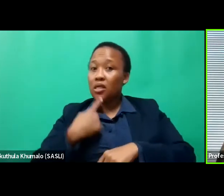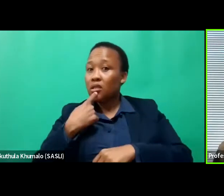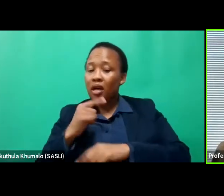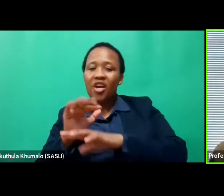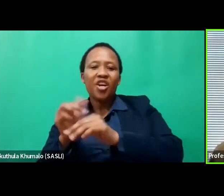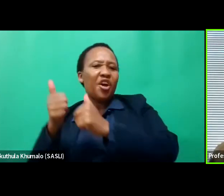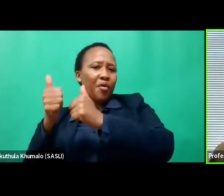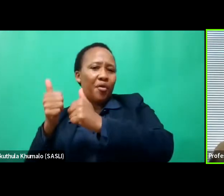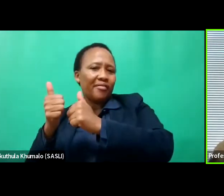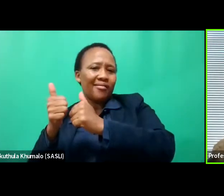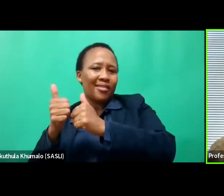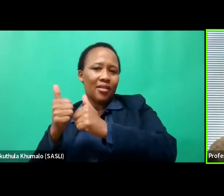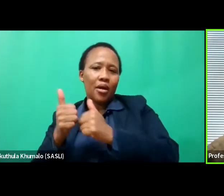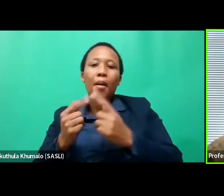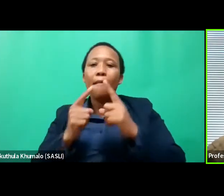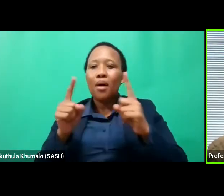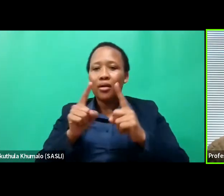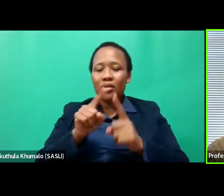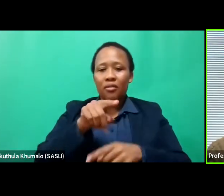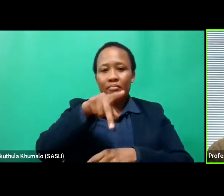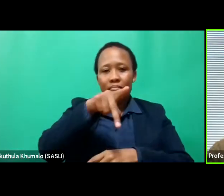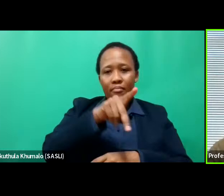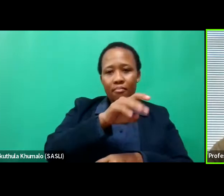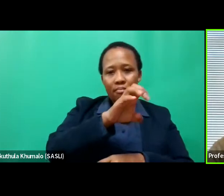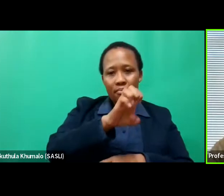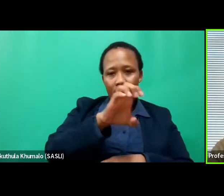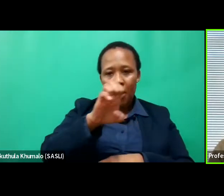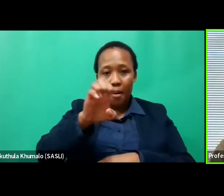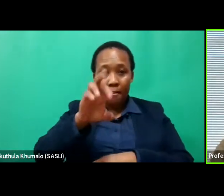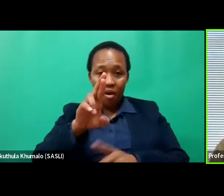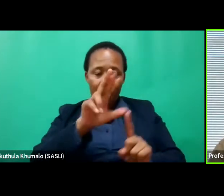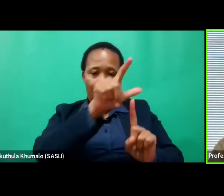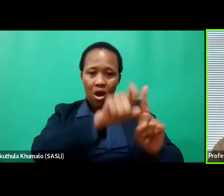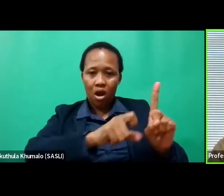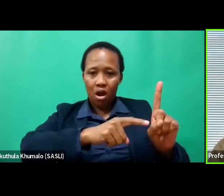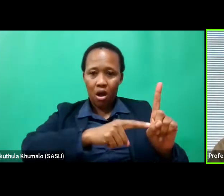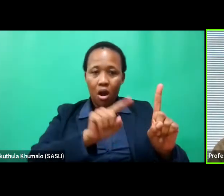Pierre Bourdieu said. Pierre Bourdieu said in,